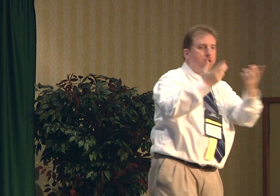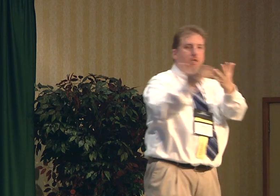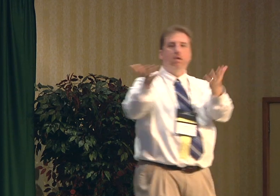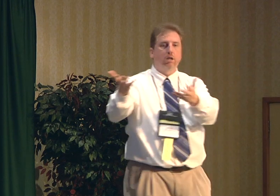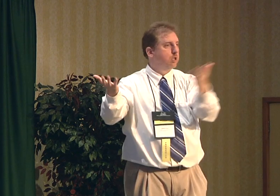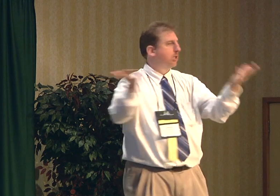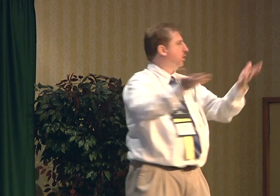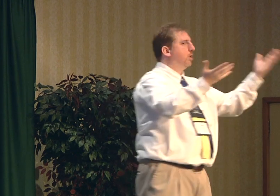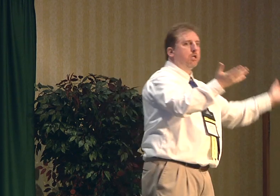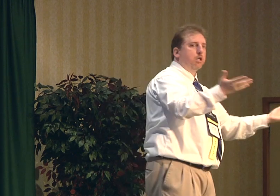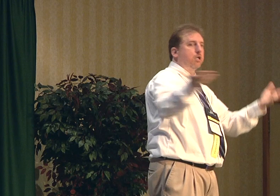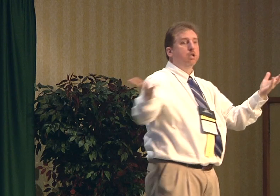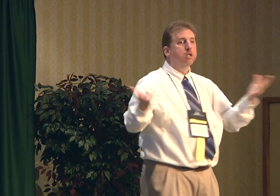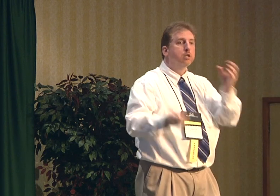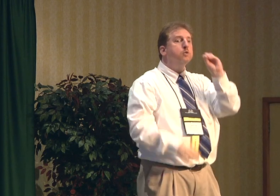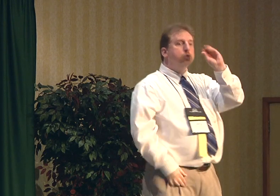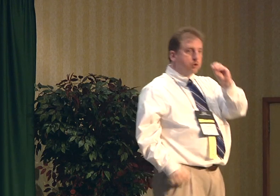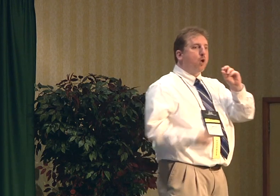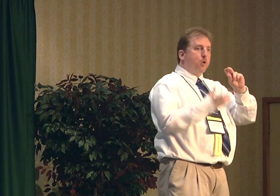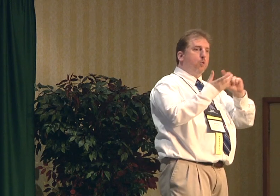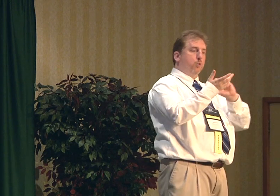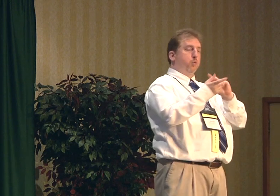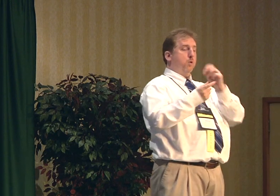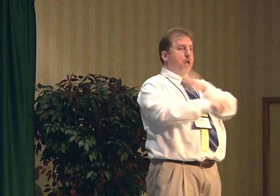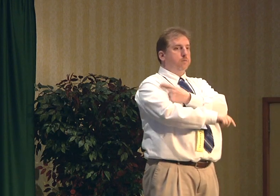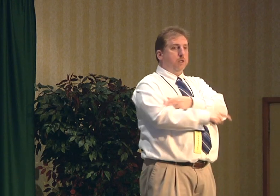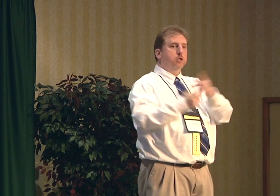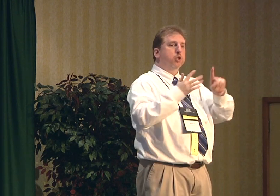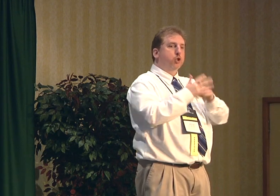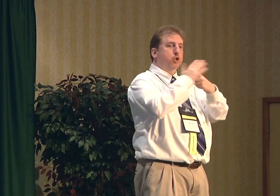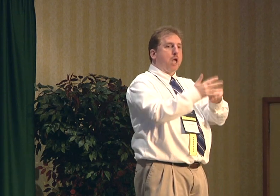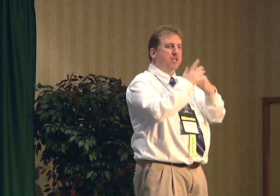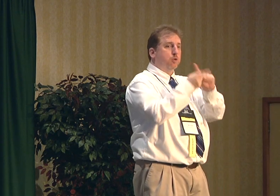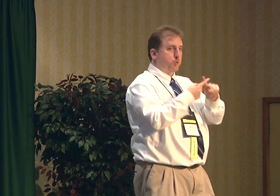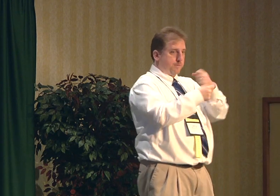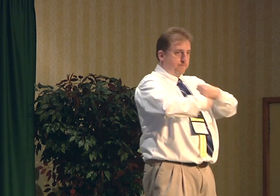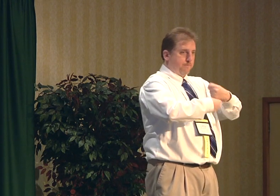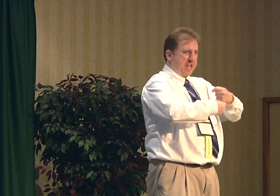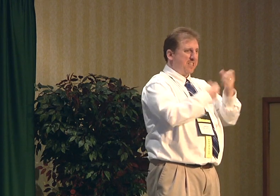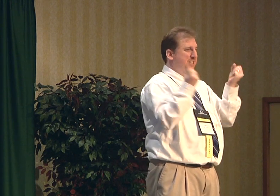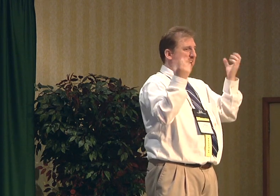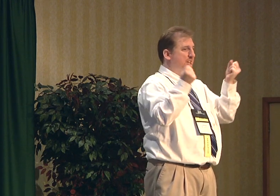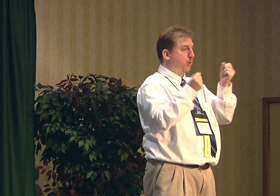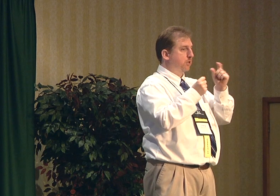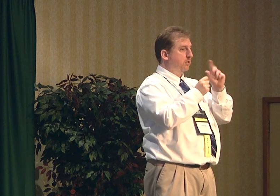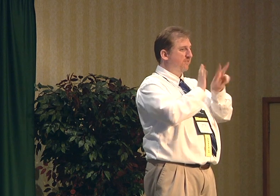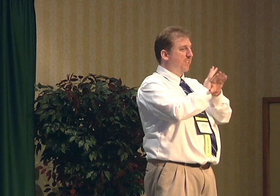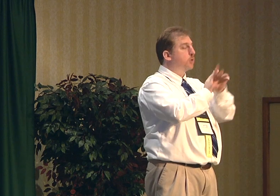captioning isn't always available. There are a number of times that we do not have access to this information. So